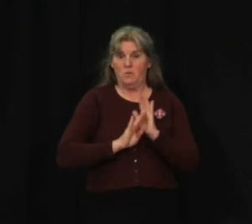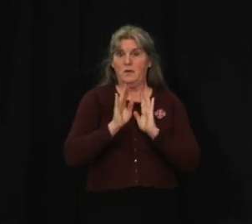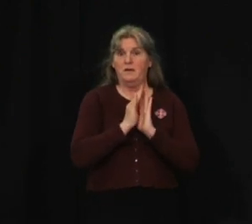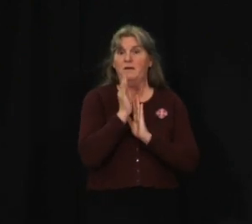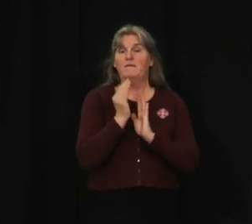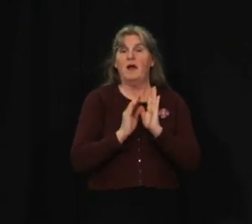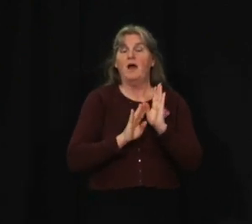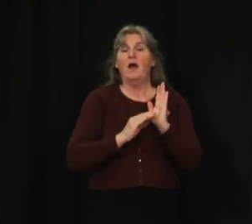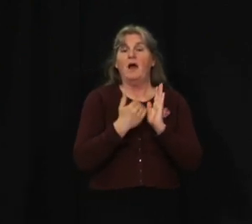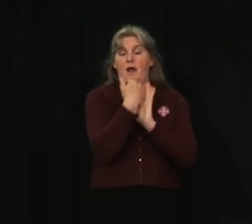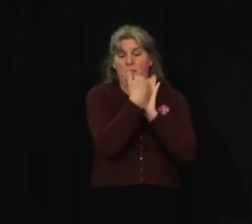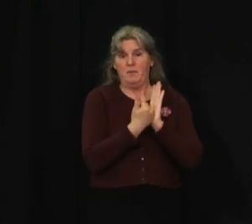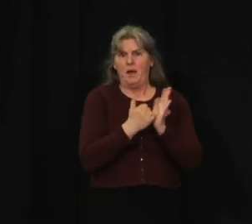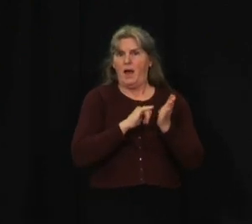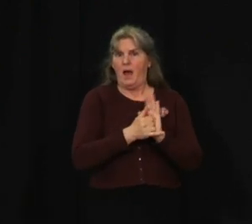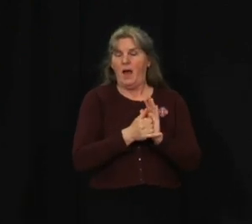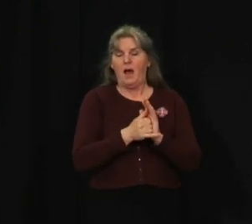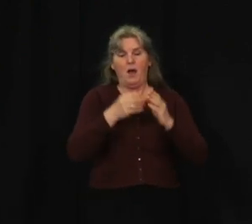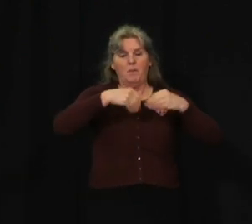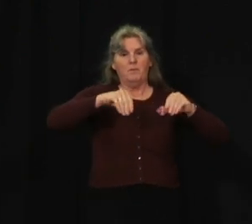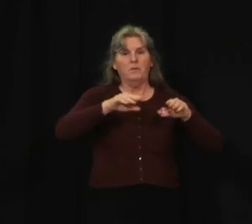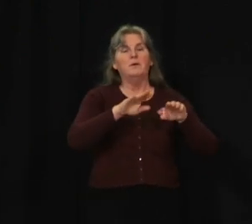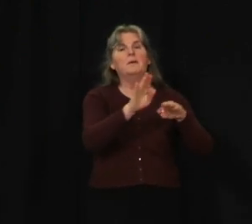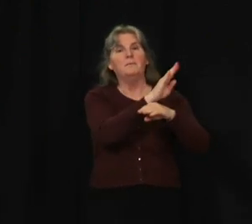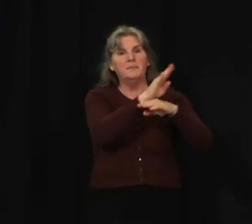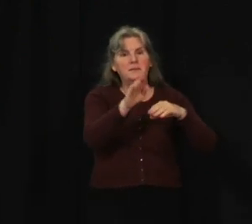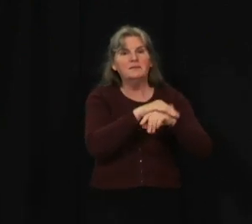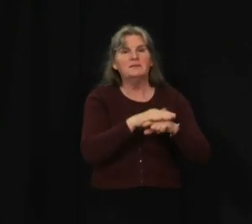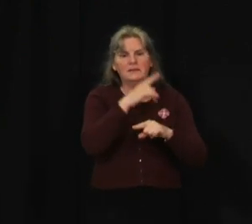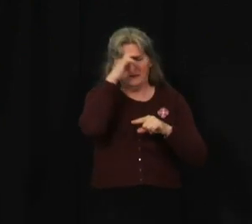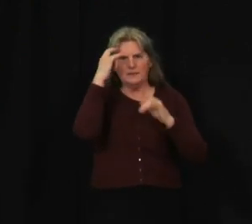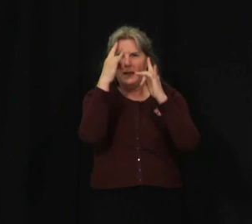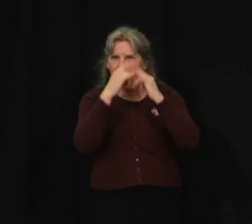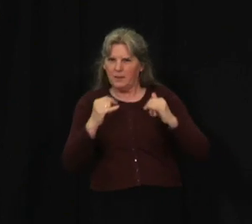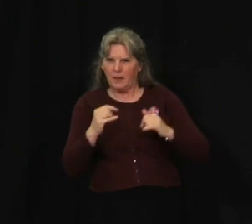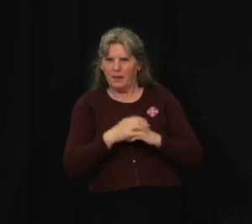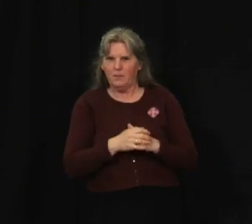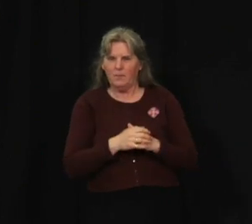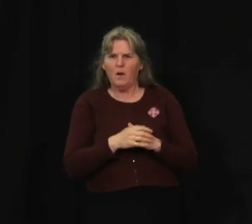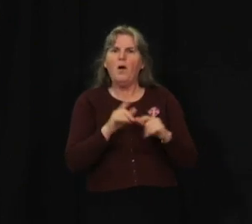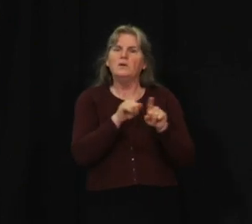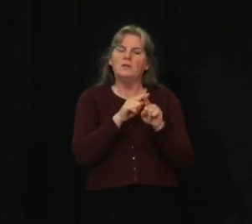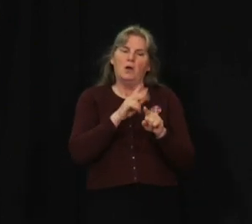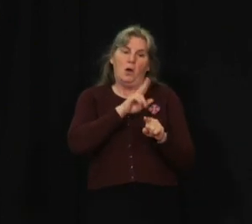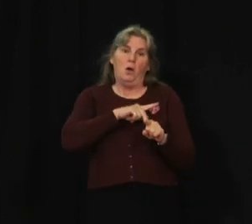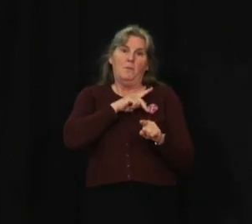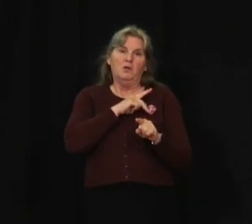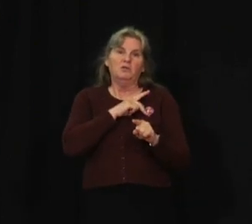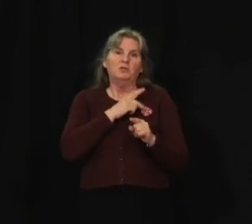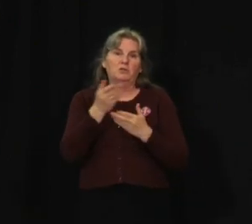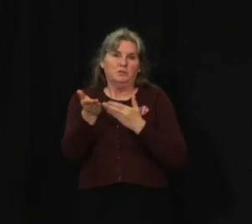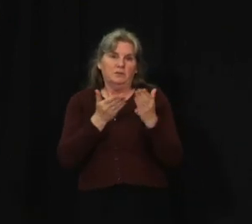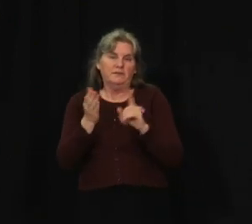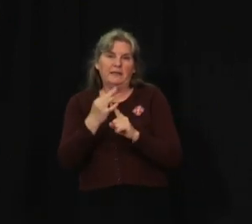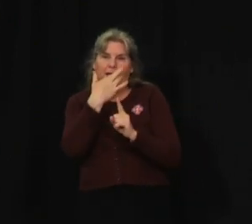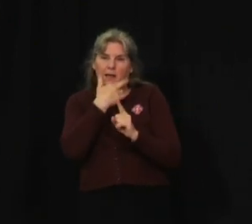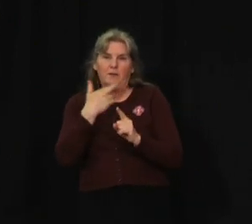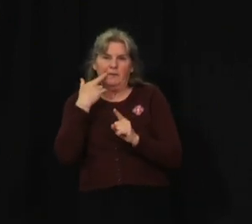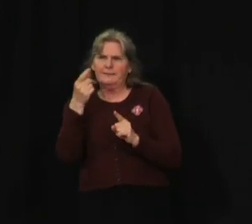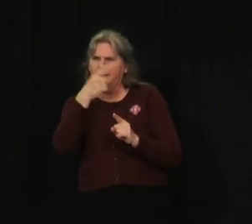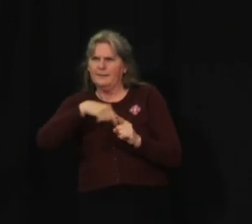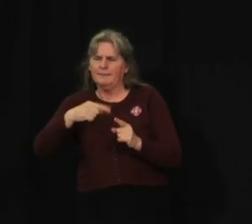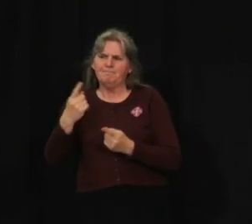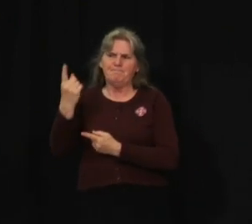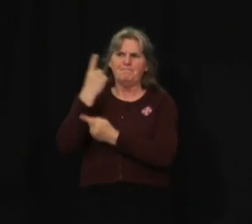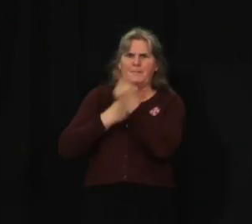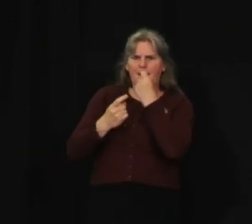summer camps and retail outlets. And this is also a heads up for personal services and restaurants. Many of you have asked